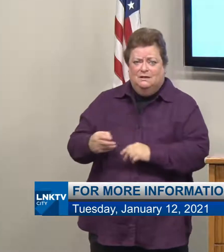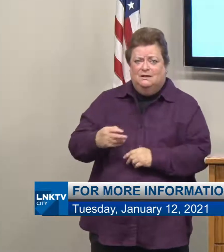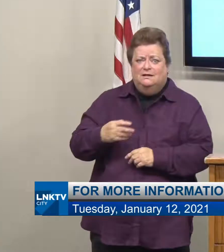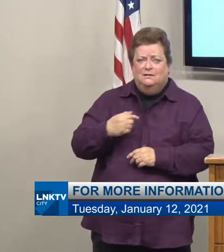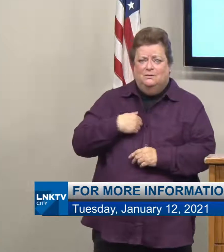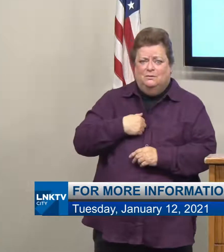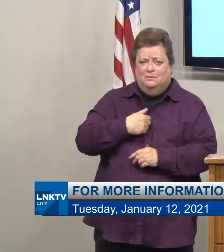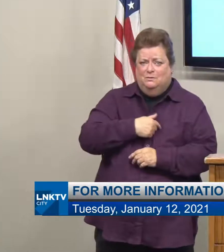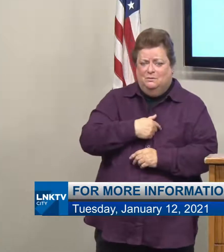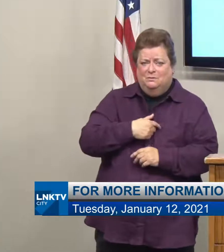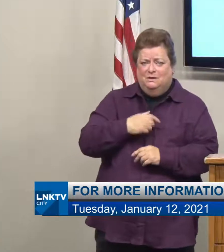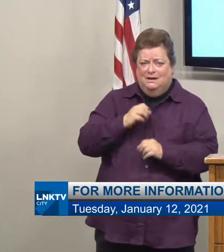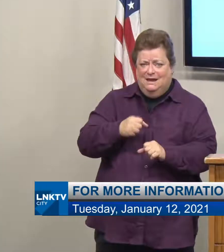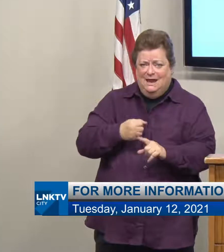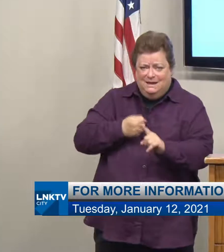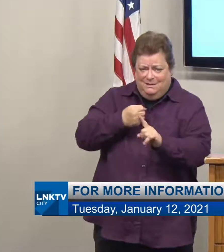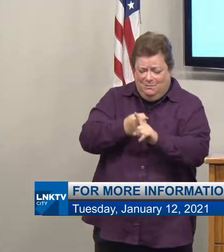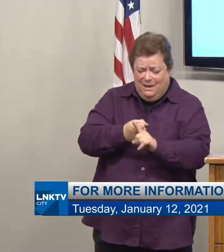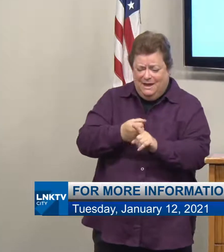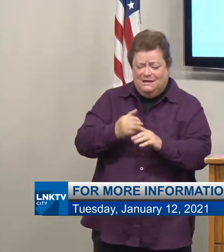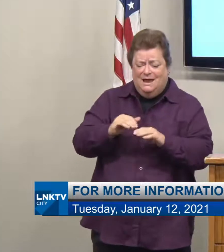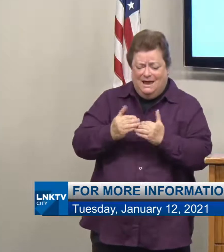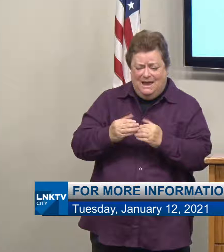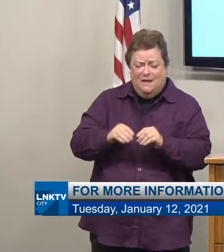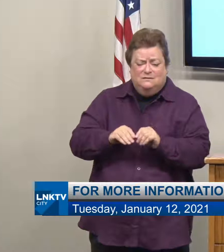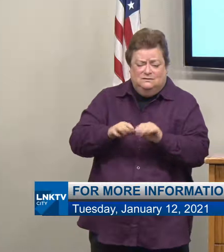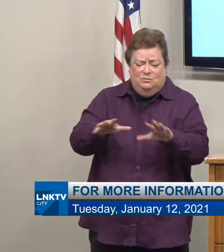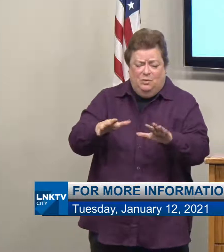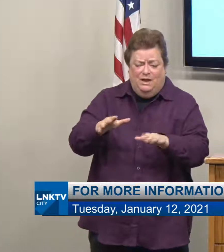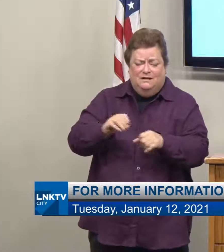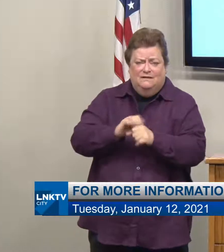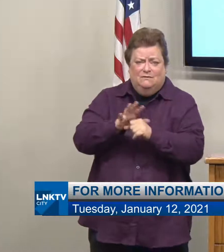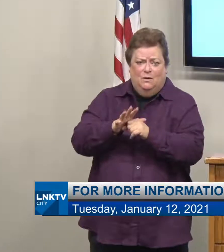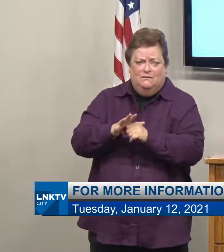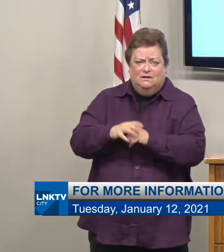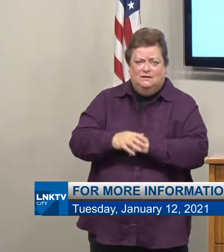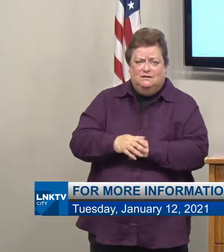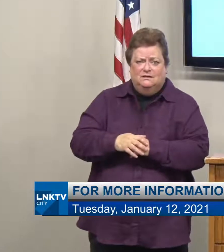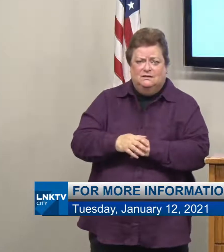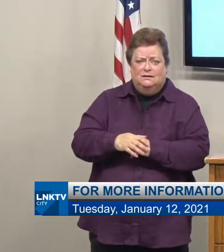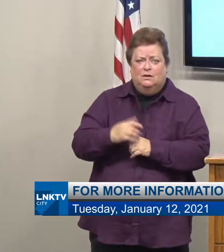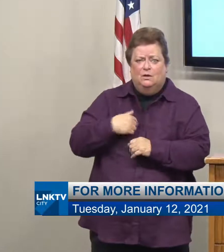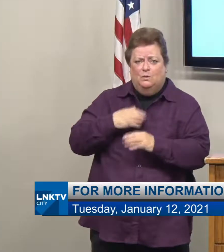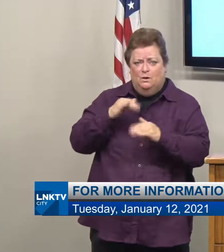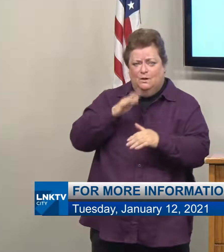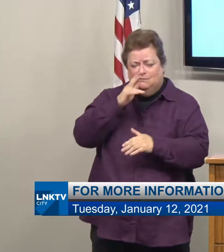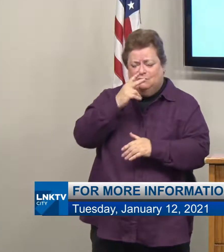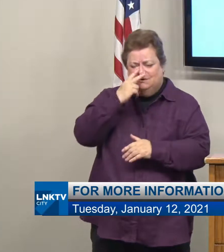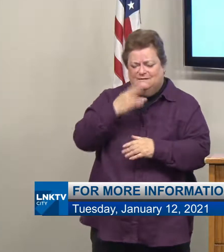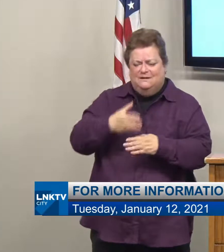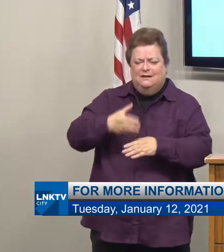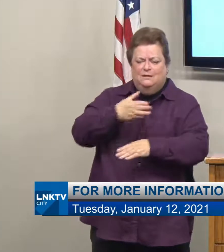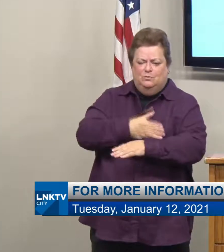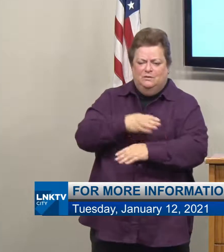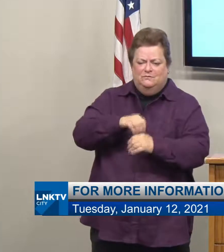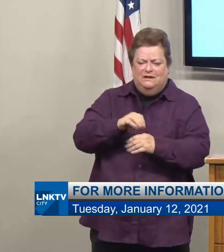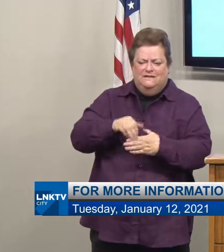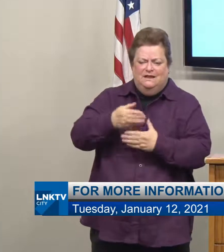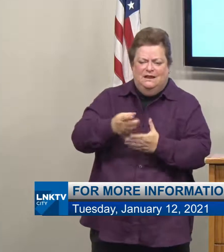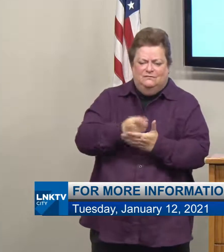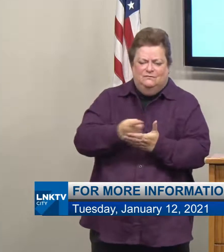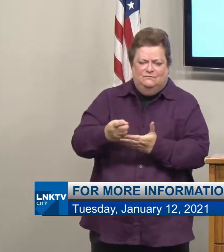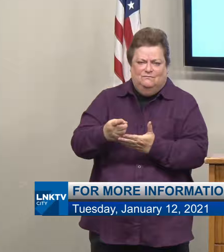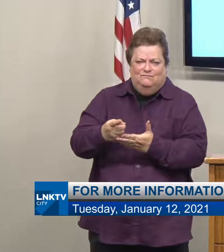of the virus and the number of cases and hospitalizations we will see in the next few weeks.